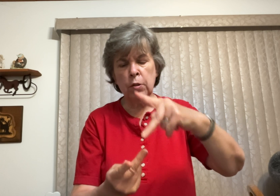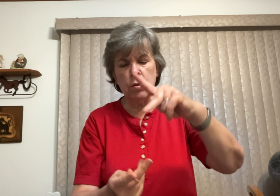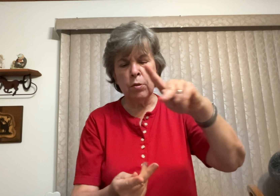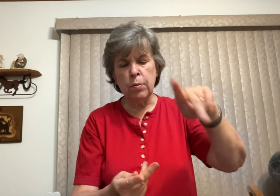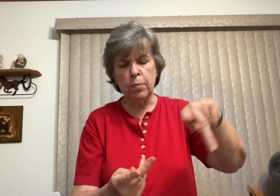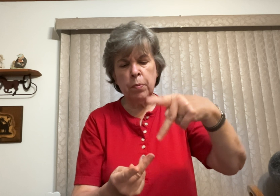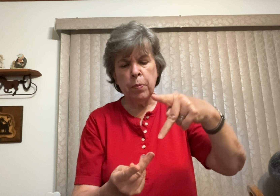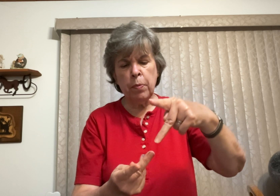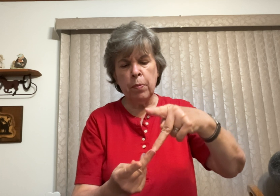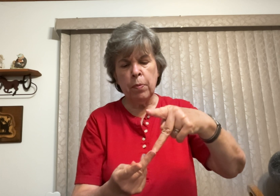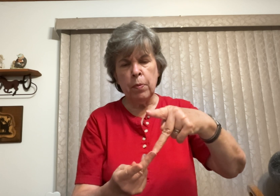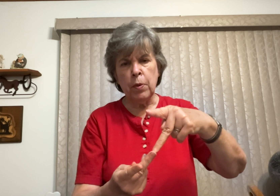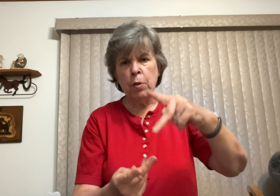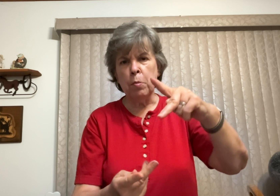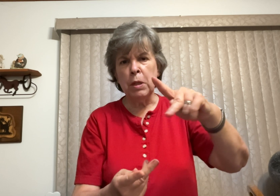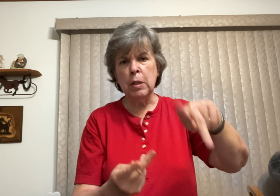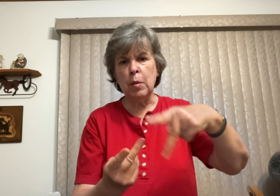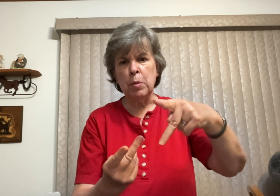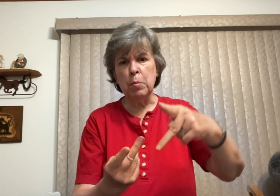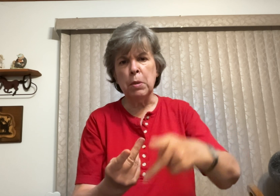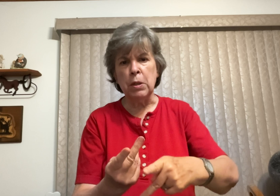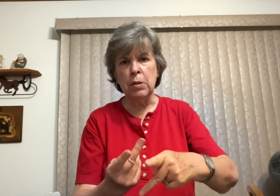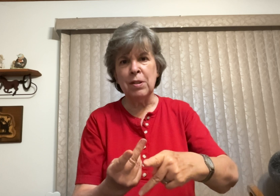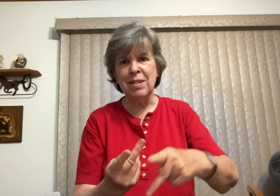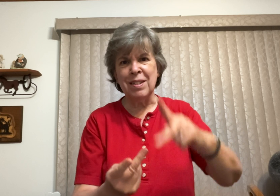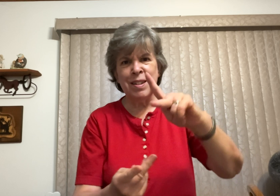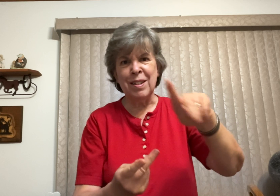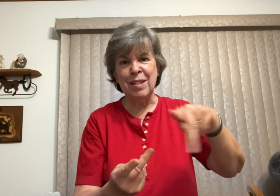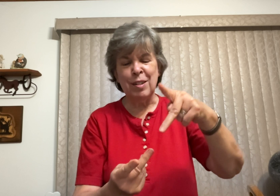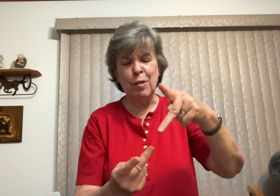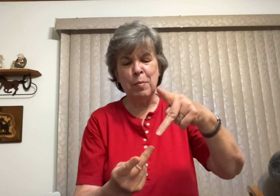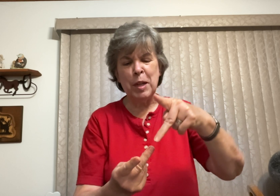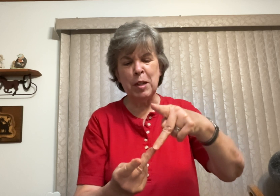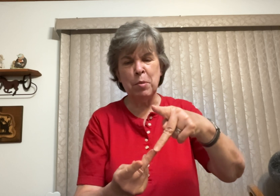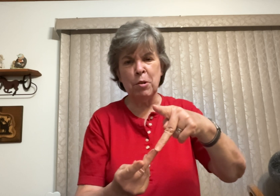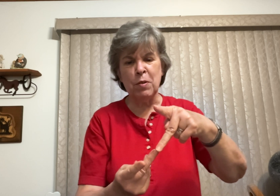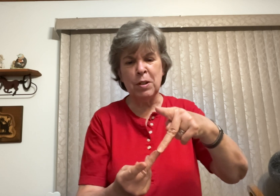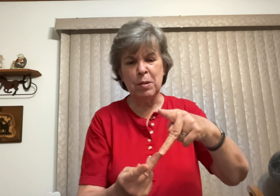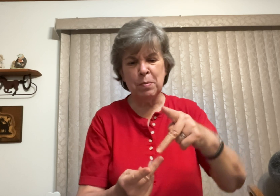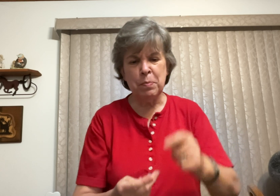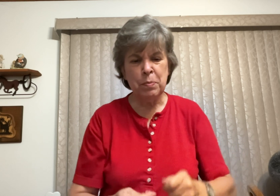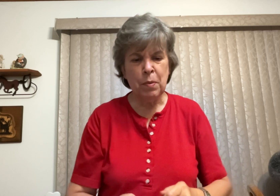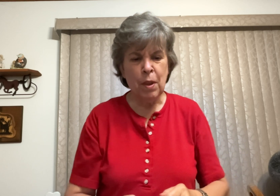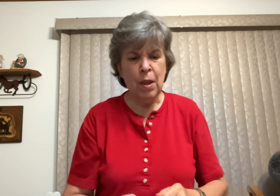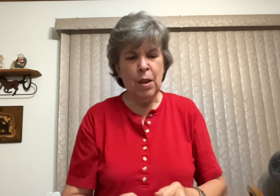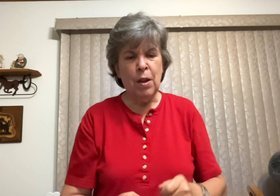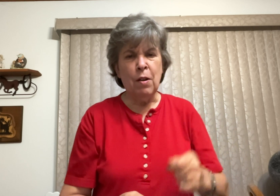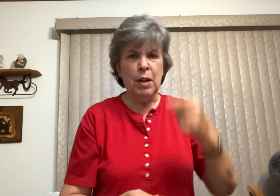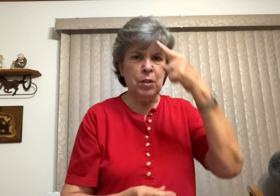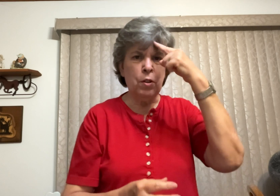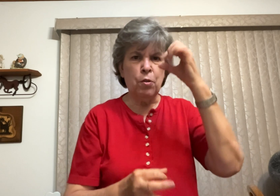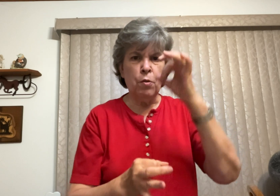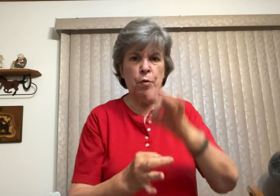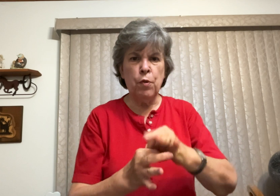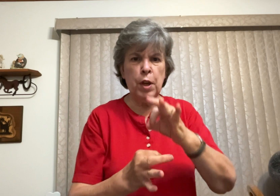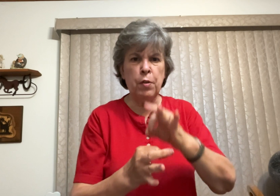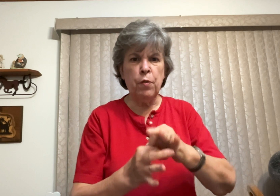fingers. Don't mess up and miss, okay? You want to make it perfect. All right, so